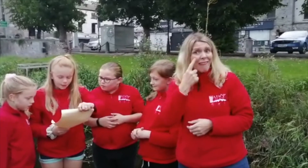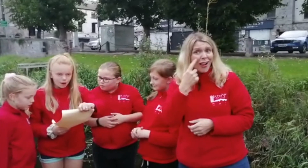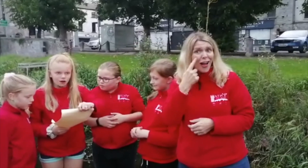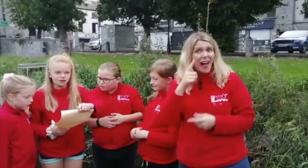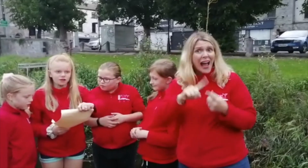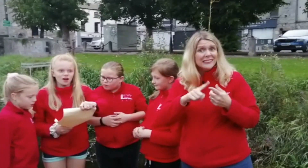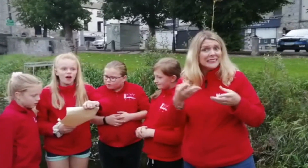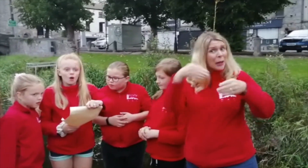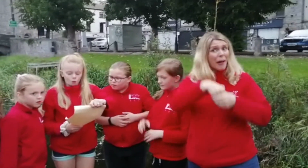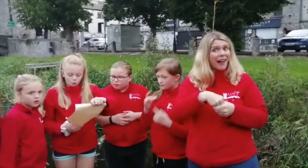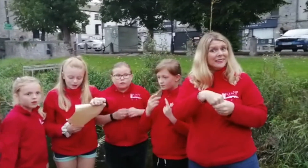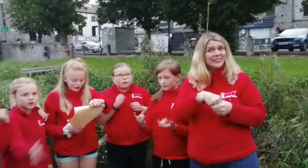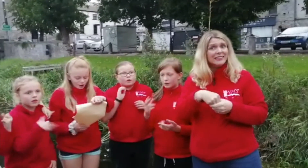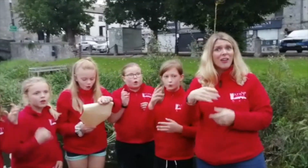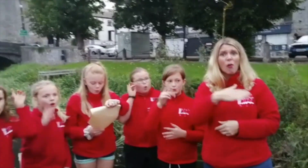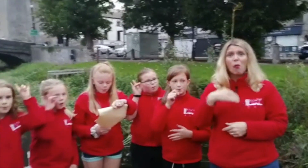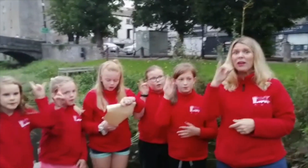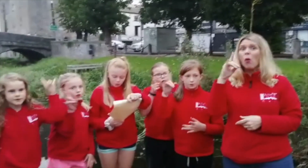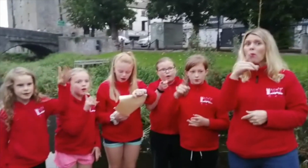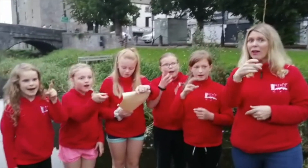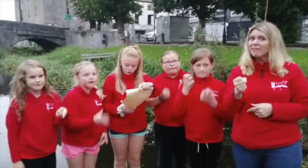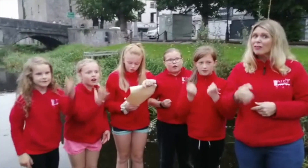so please have a look and get involved. We hope you have a